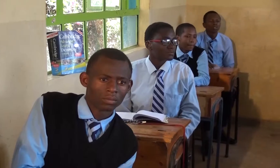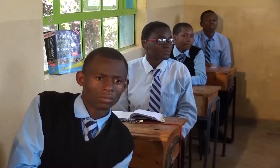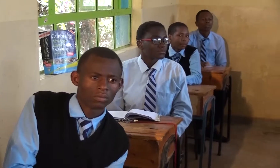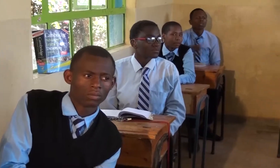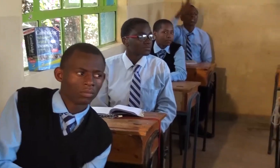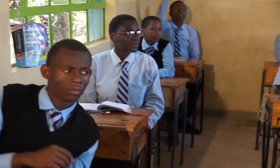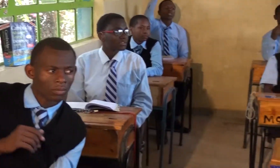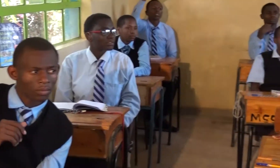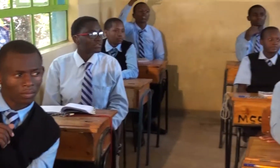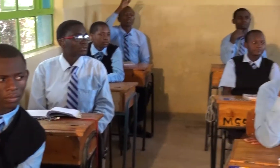other.